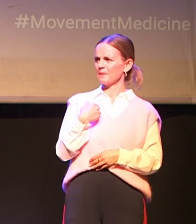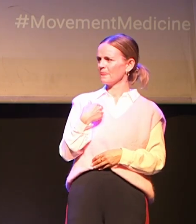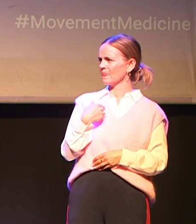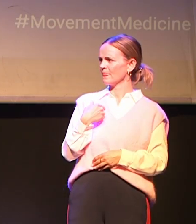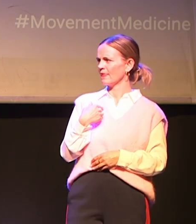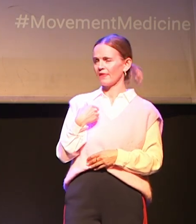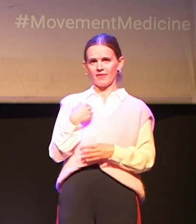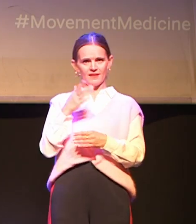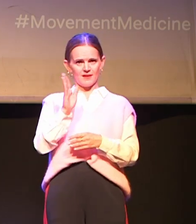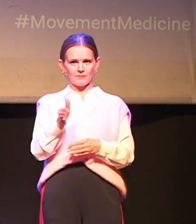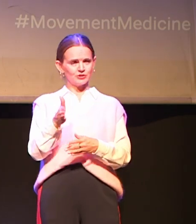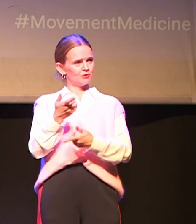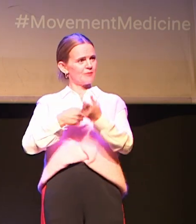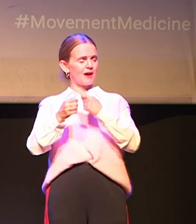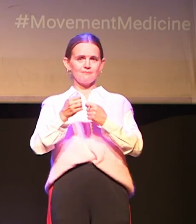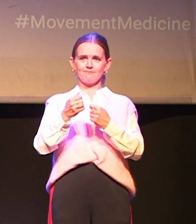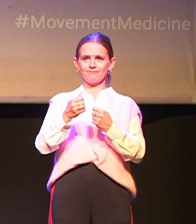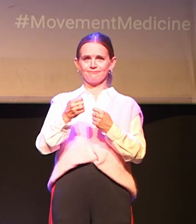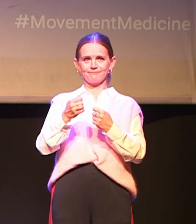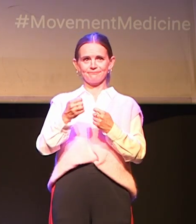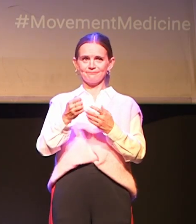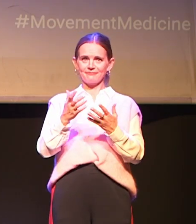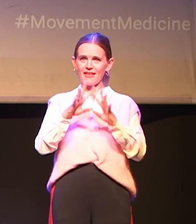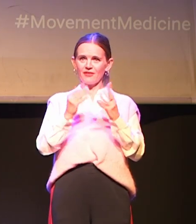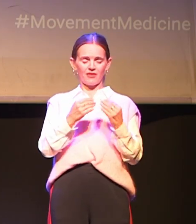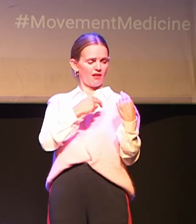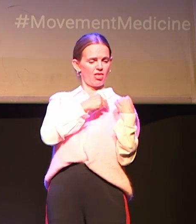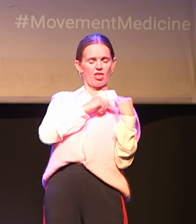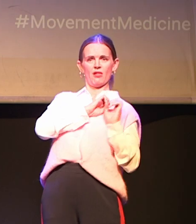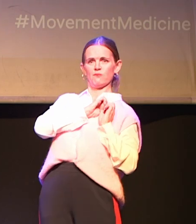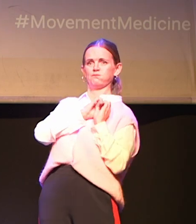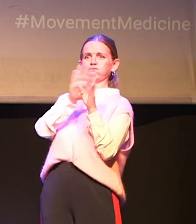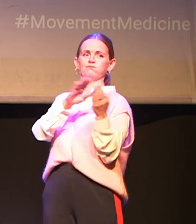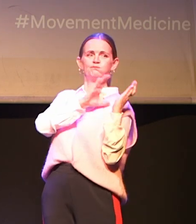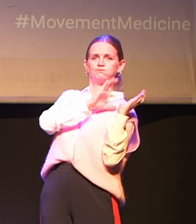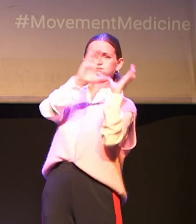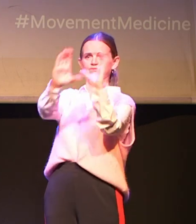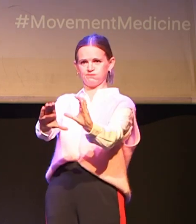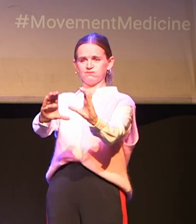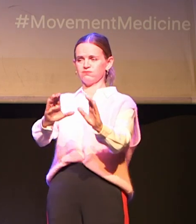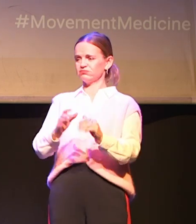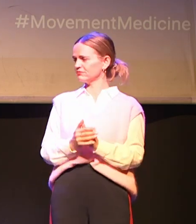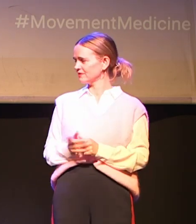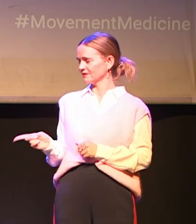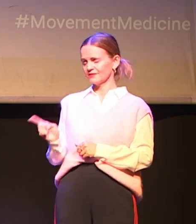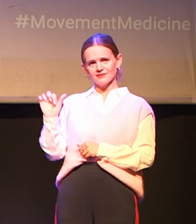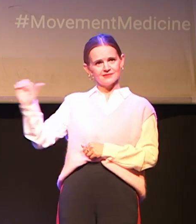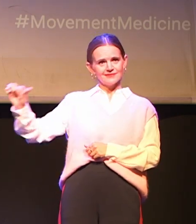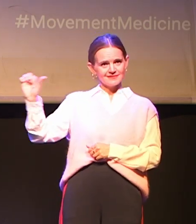Must you bear the whole weight of the things that I have not processed? You know what I'm saying?